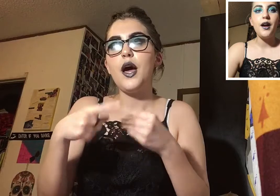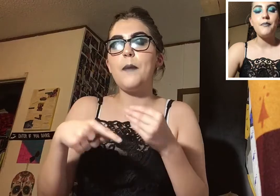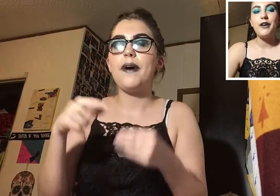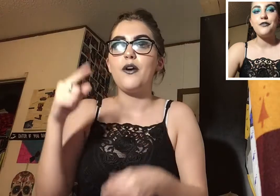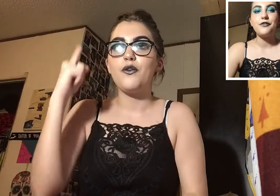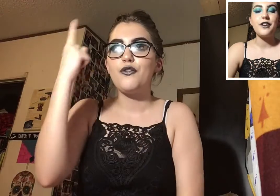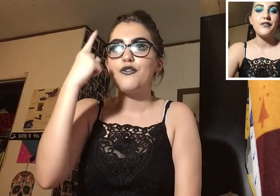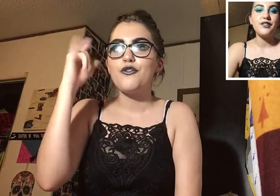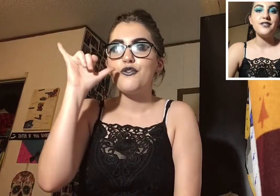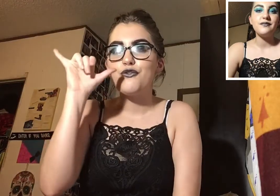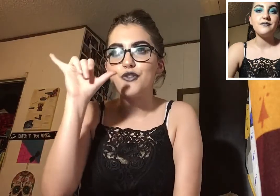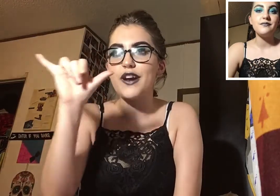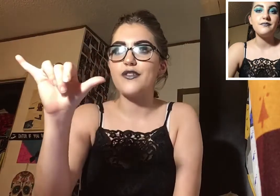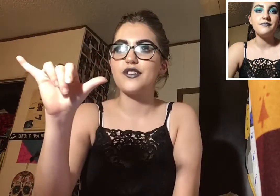about forever,